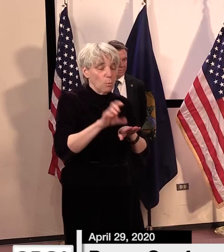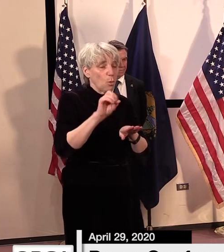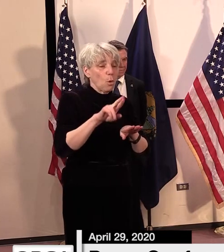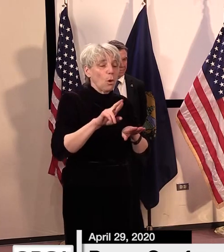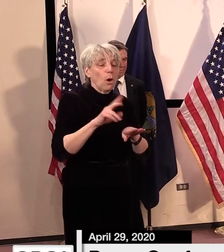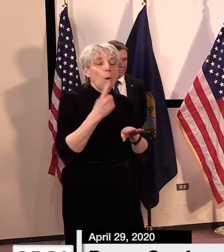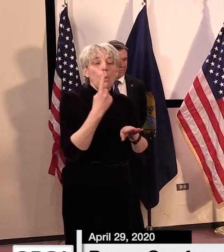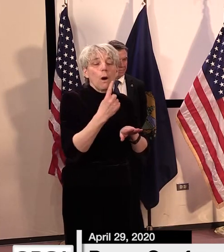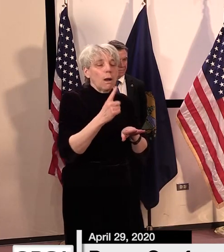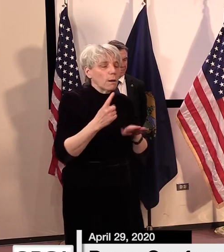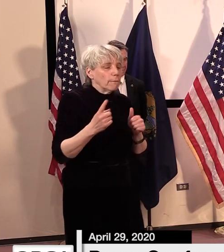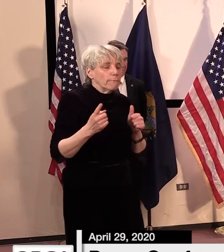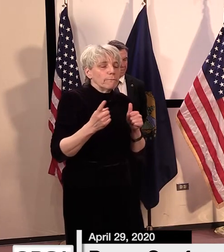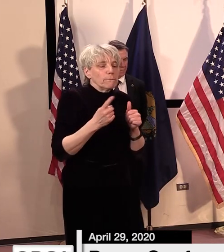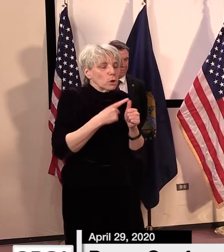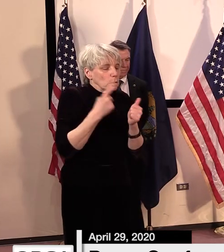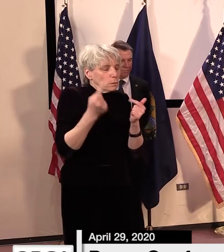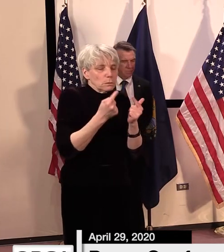of